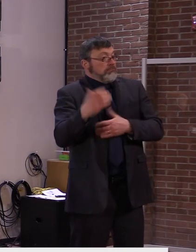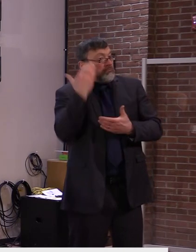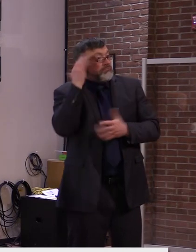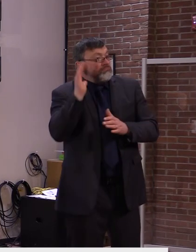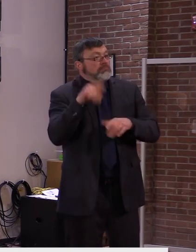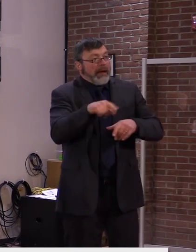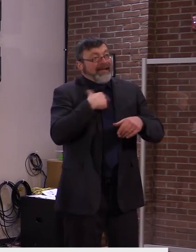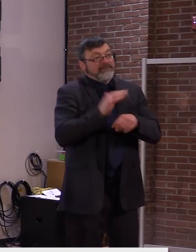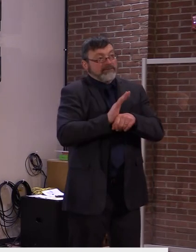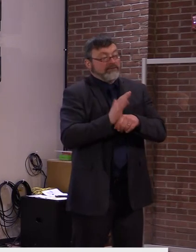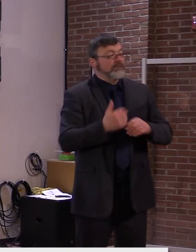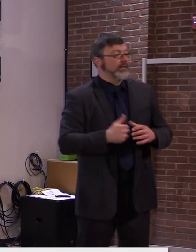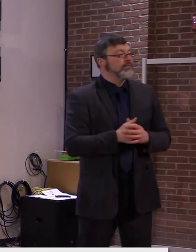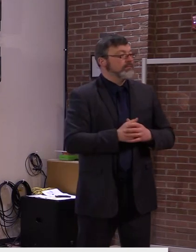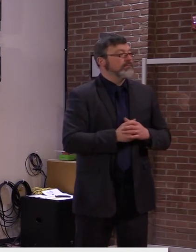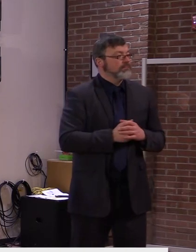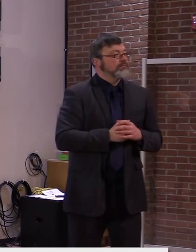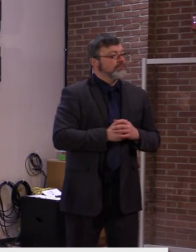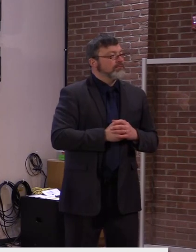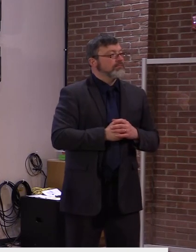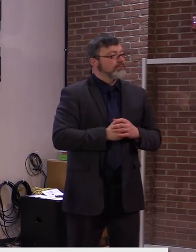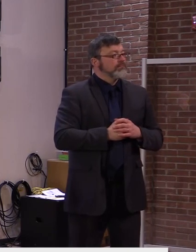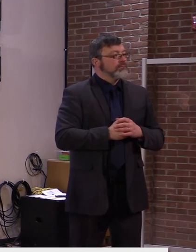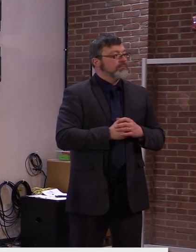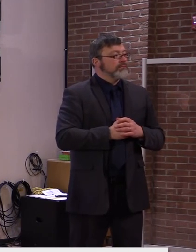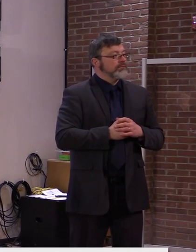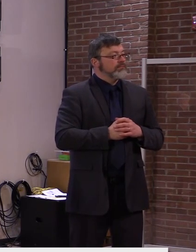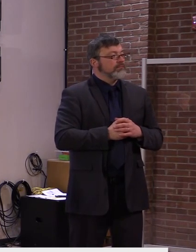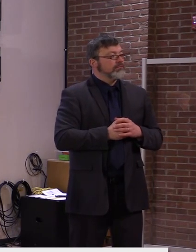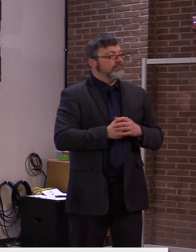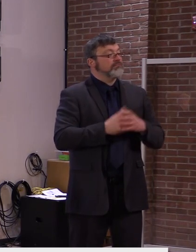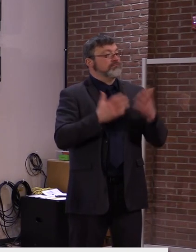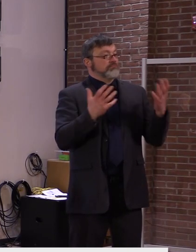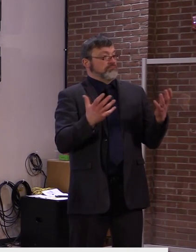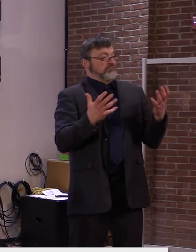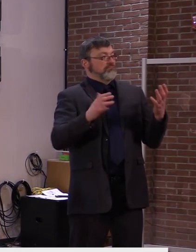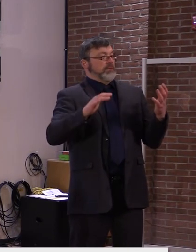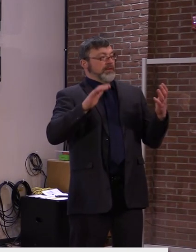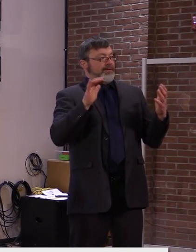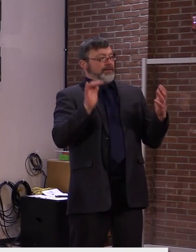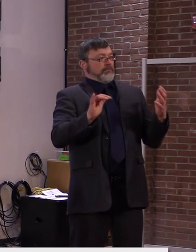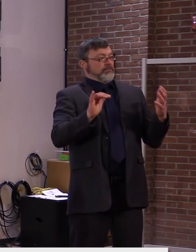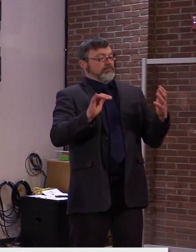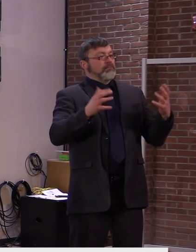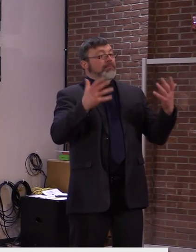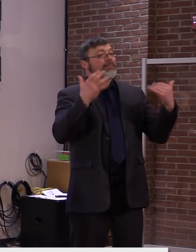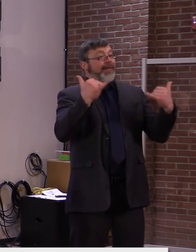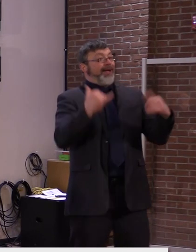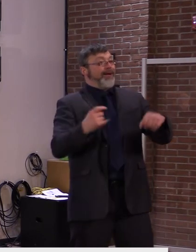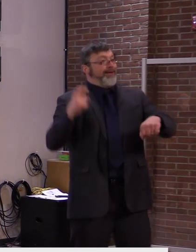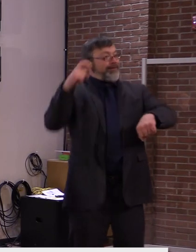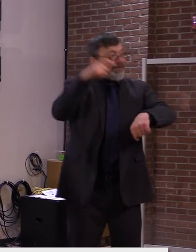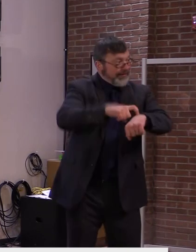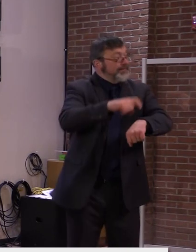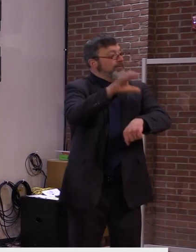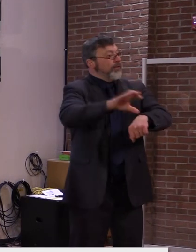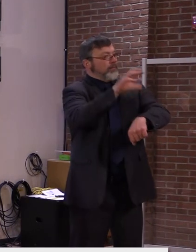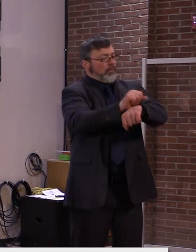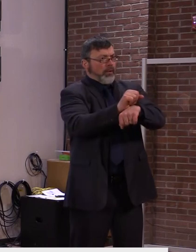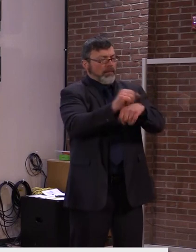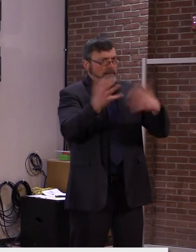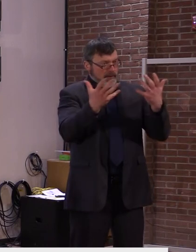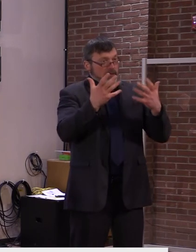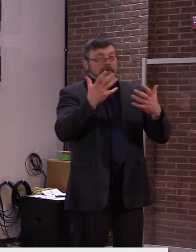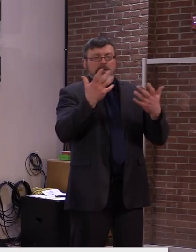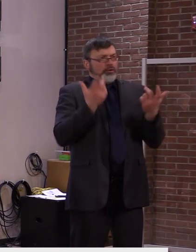your name and date of birth. You will be asked to sign a vaccine administration waiver, consenting to receive the shot. Then you